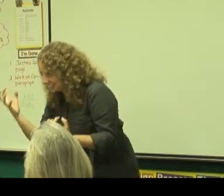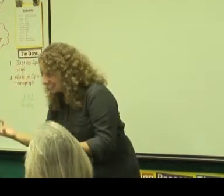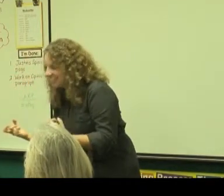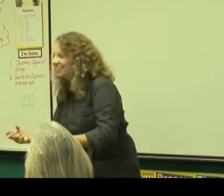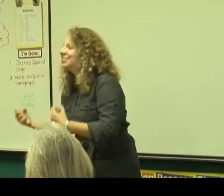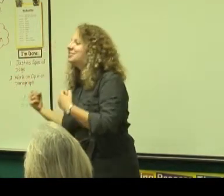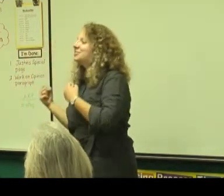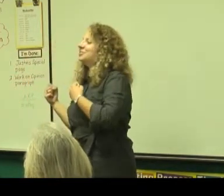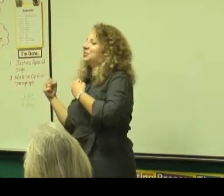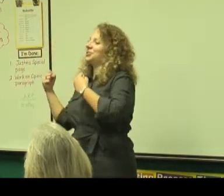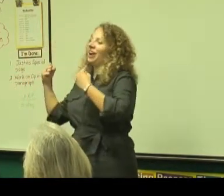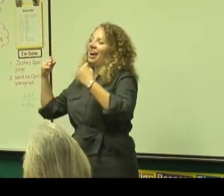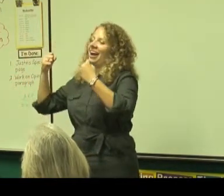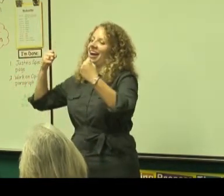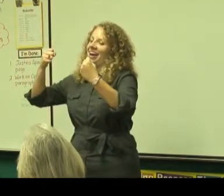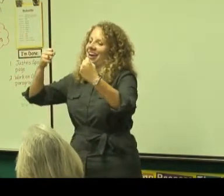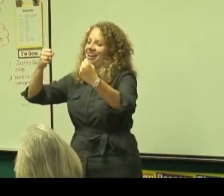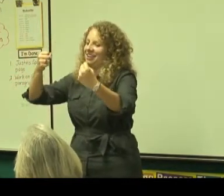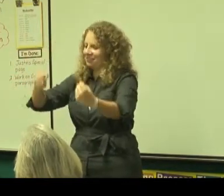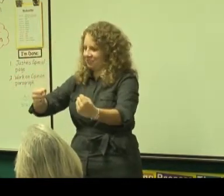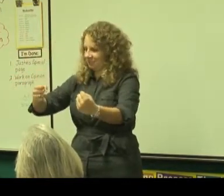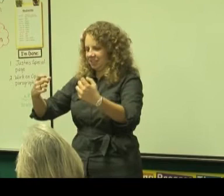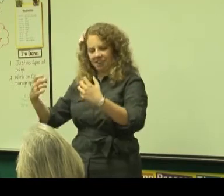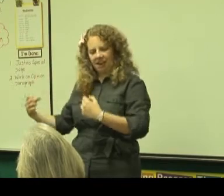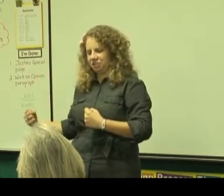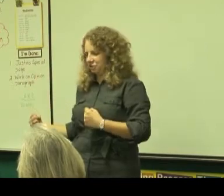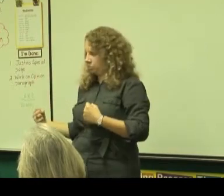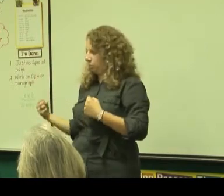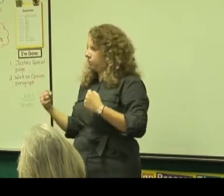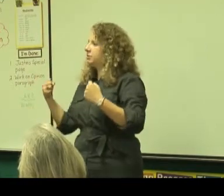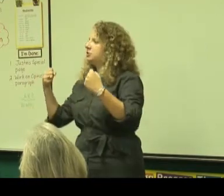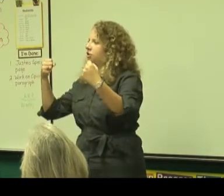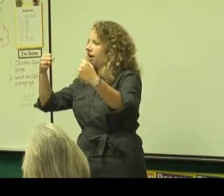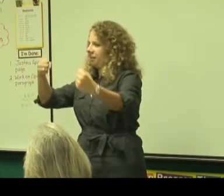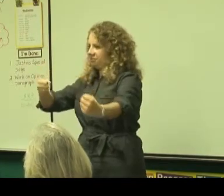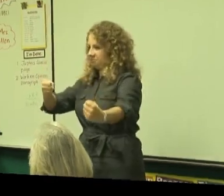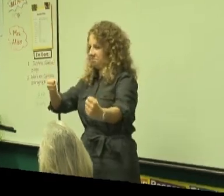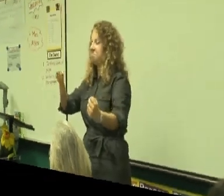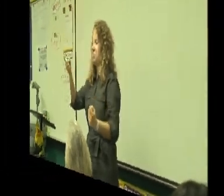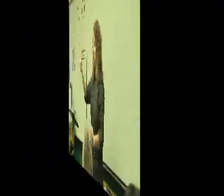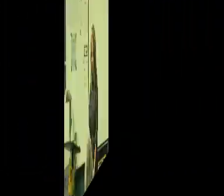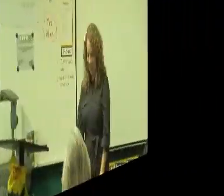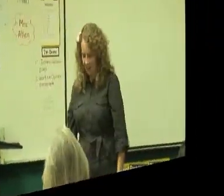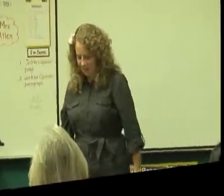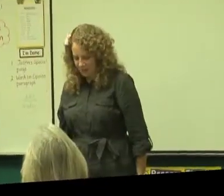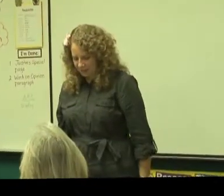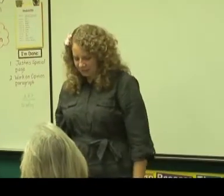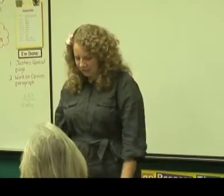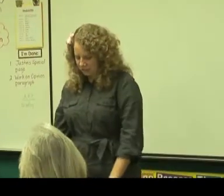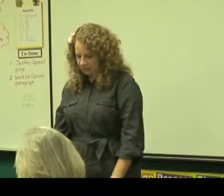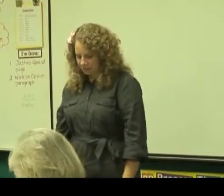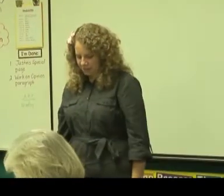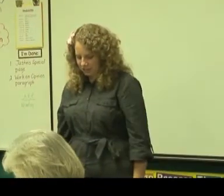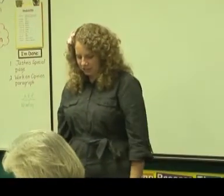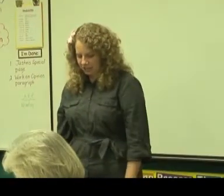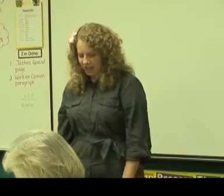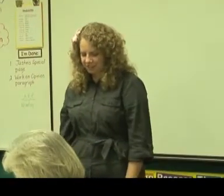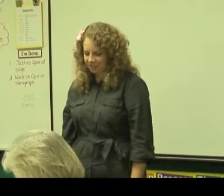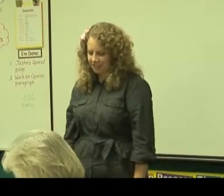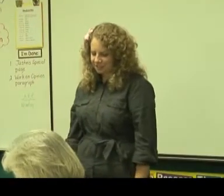wants to drive. And yeah, and it's just one movement, drive. Down farther on the page, still page 30, exercise. Yeah,